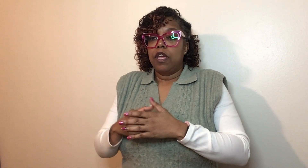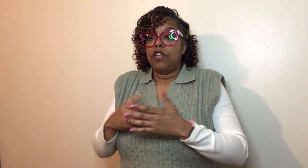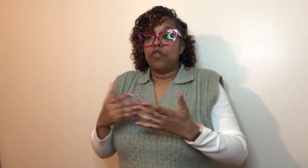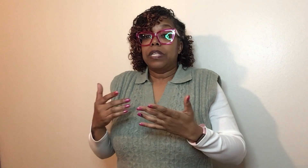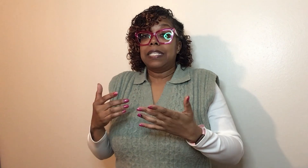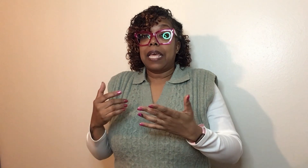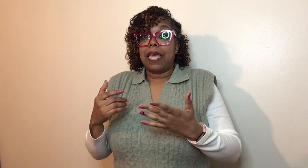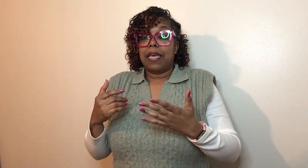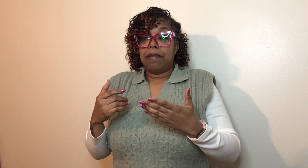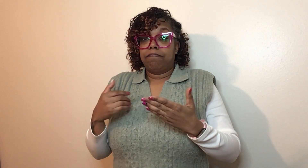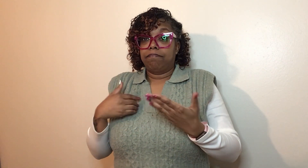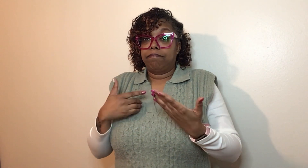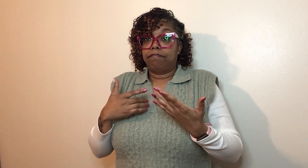you can say